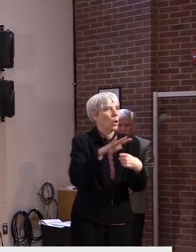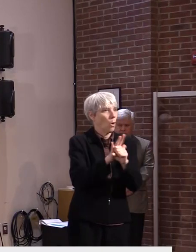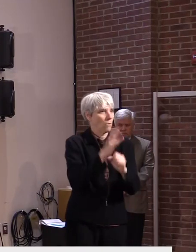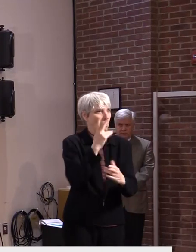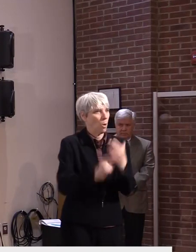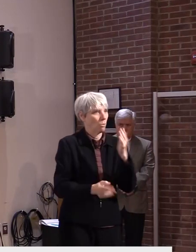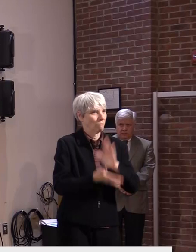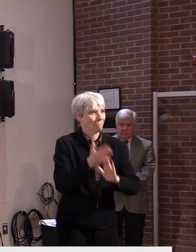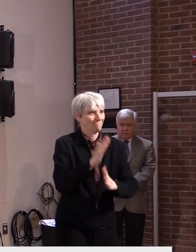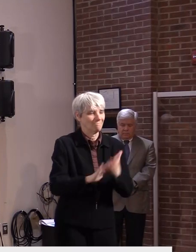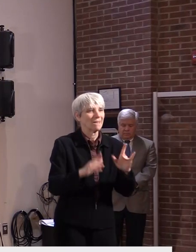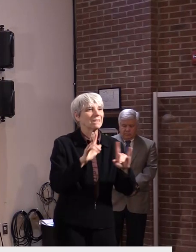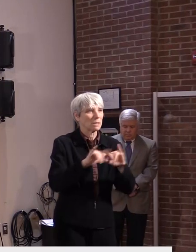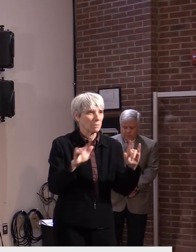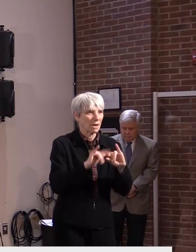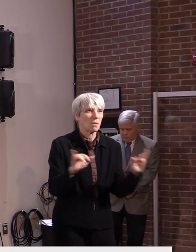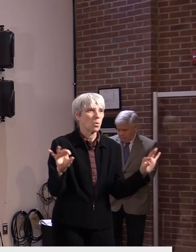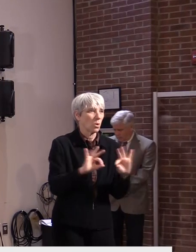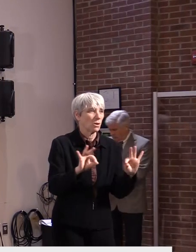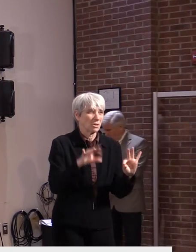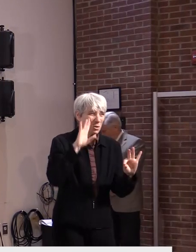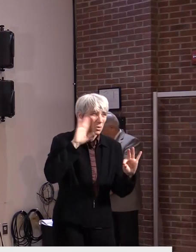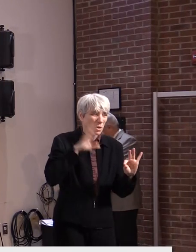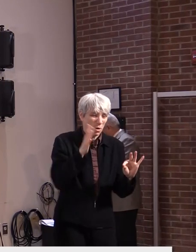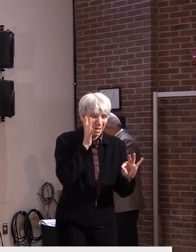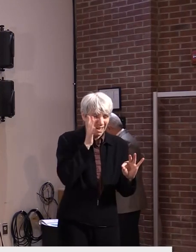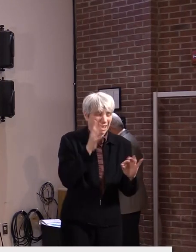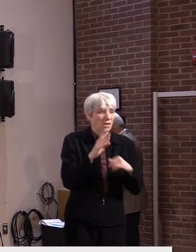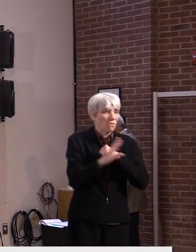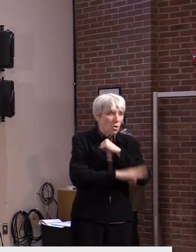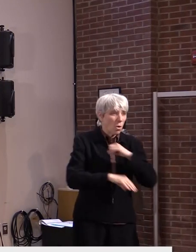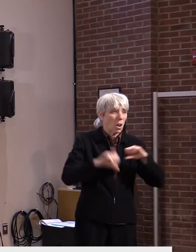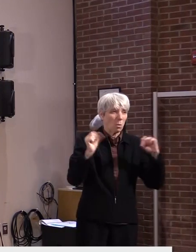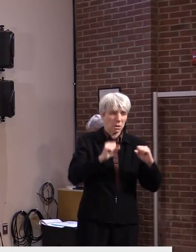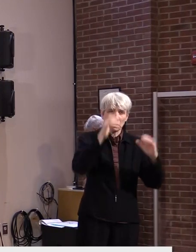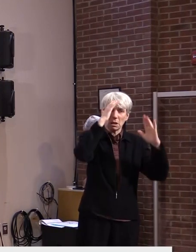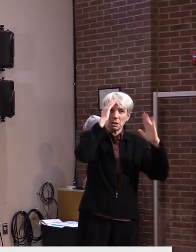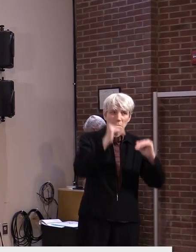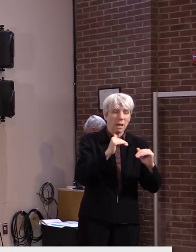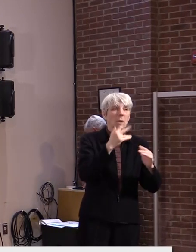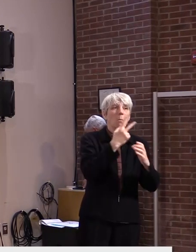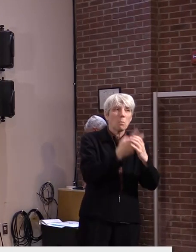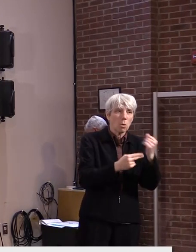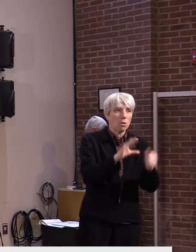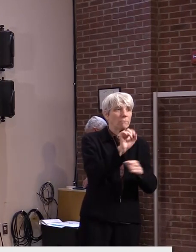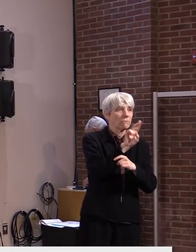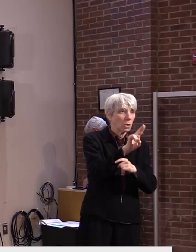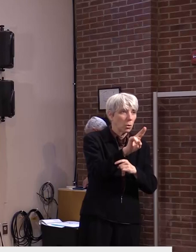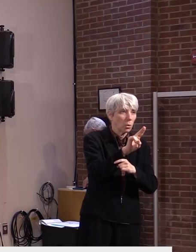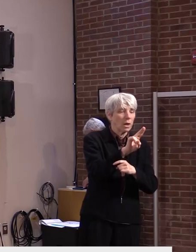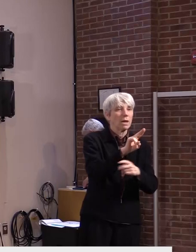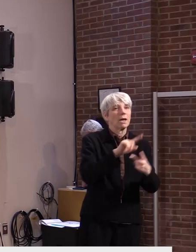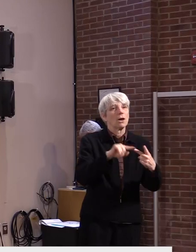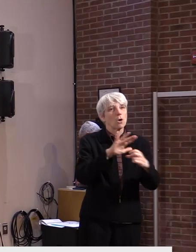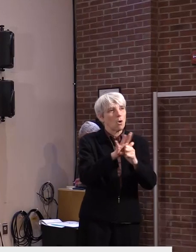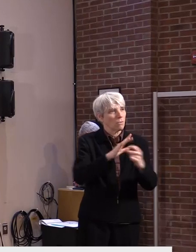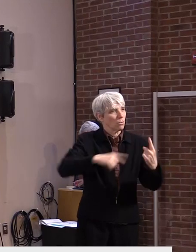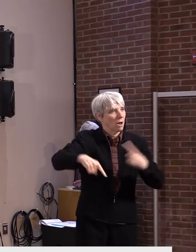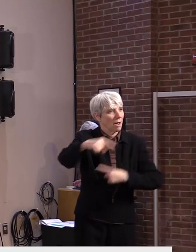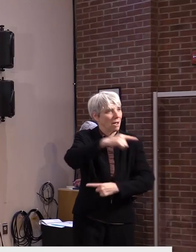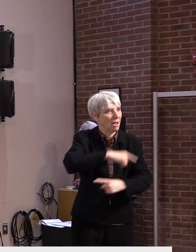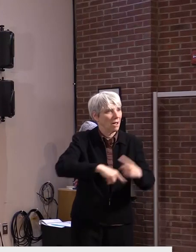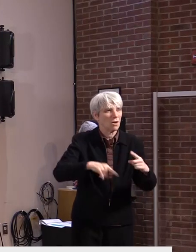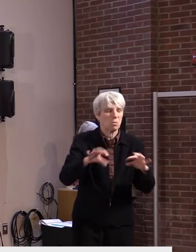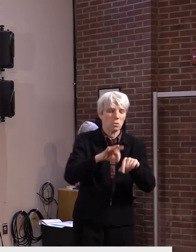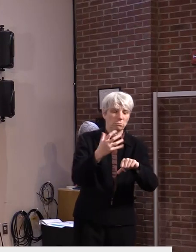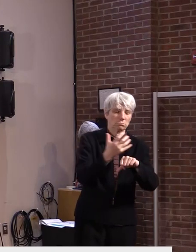flu potentially circulating this fall and winter, so we can stay in school, keep working, and protect one